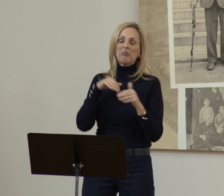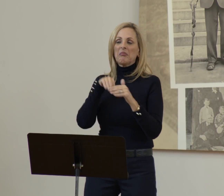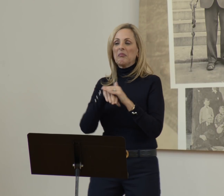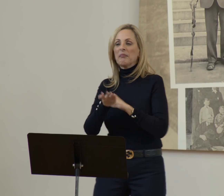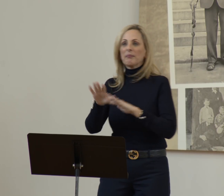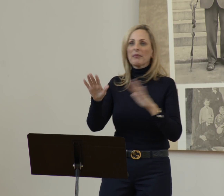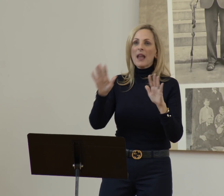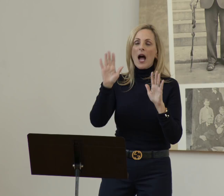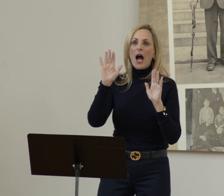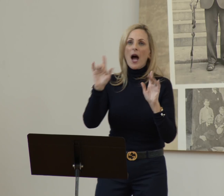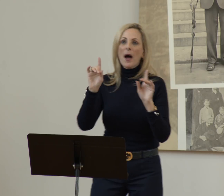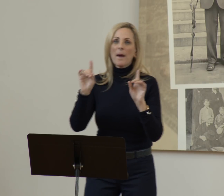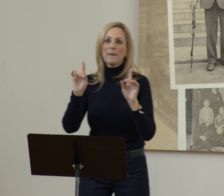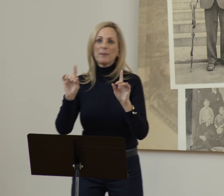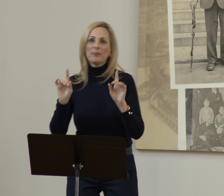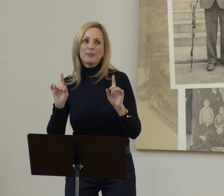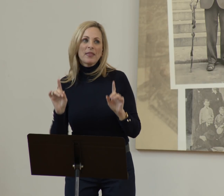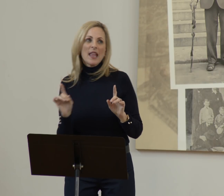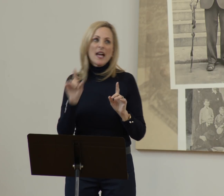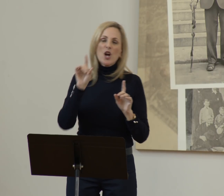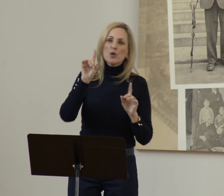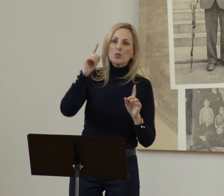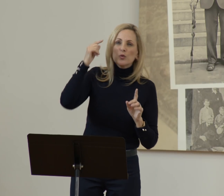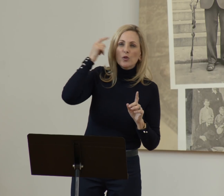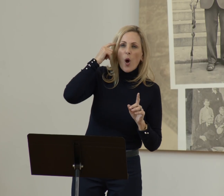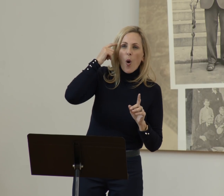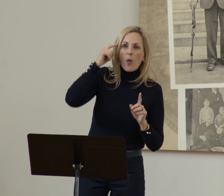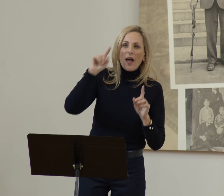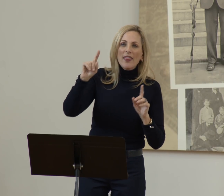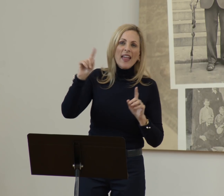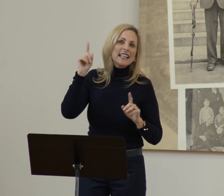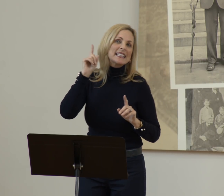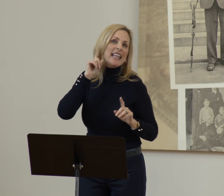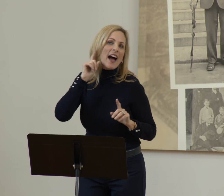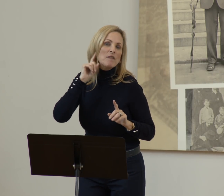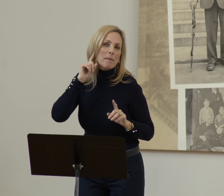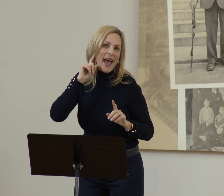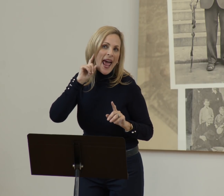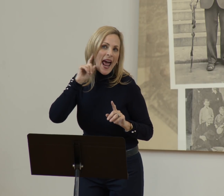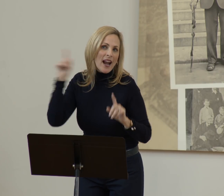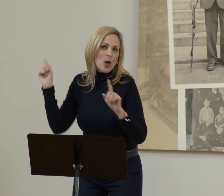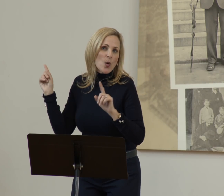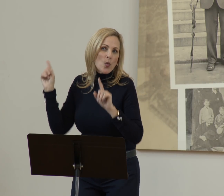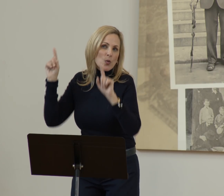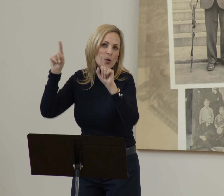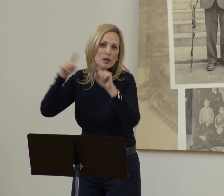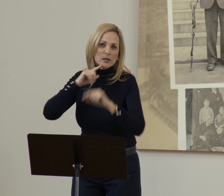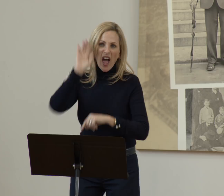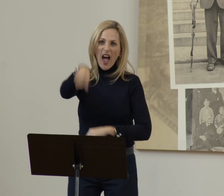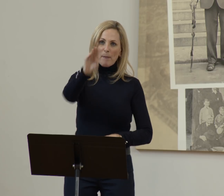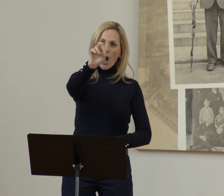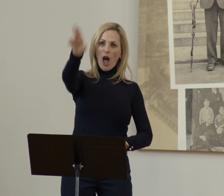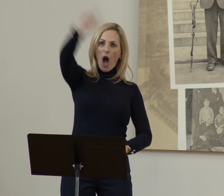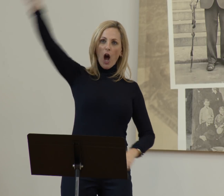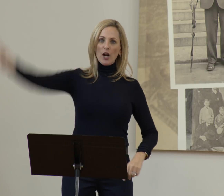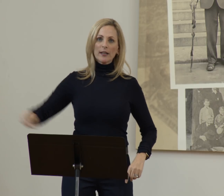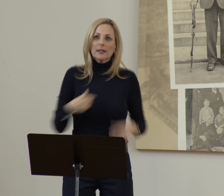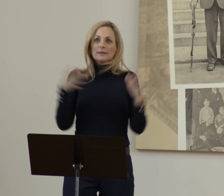tea. And so I entered the bakery and I said, "Do you know the deaf man who typically comes here?" And